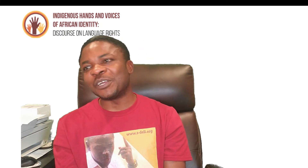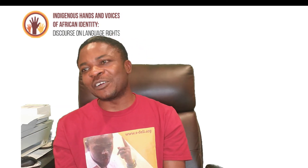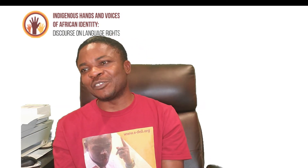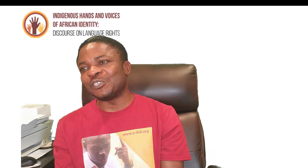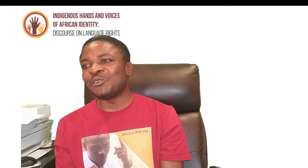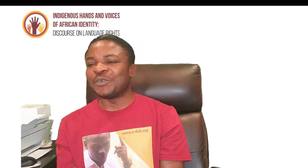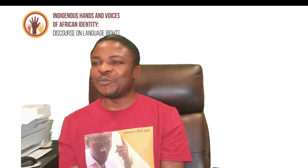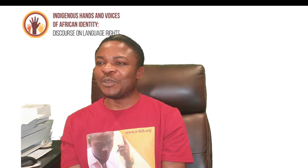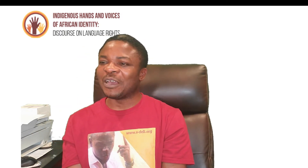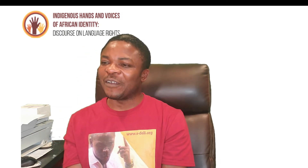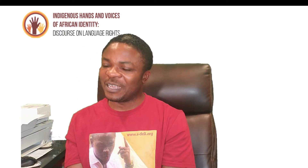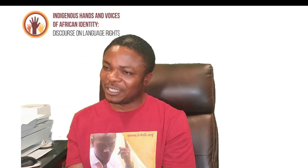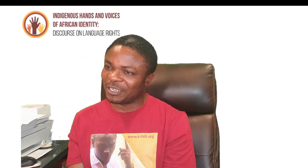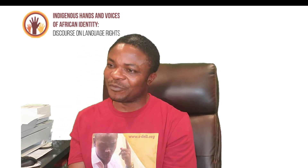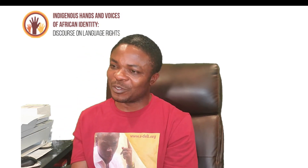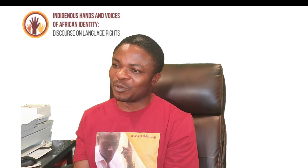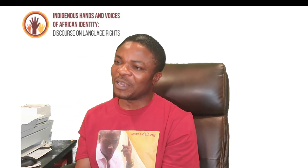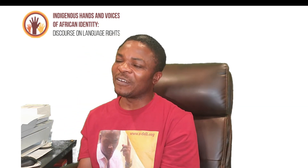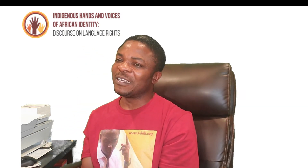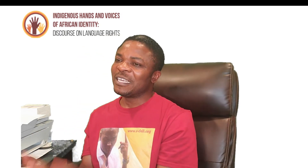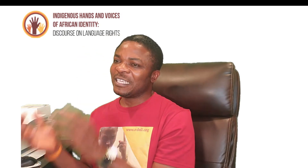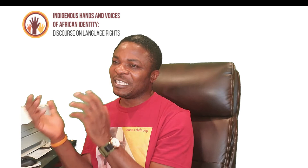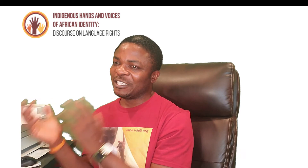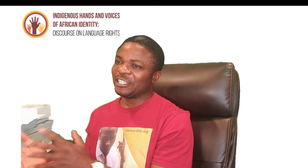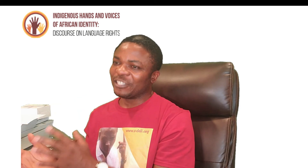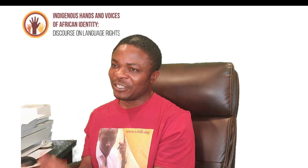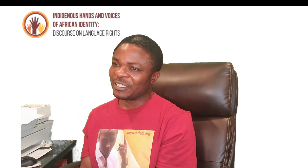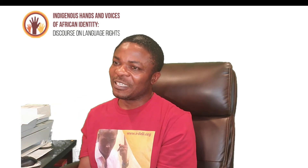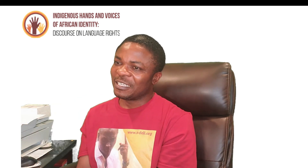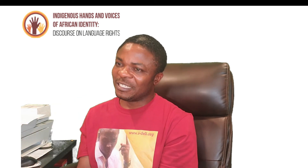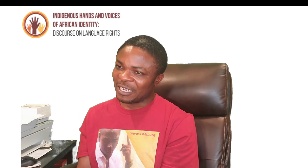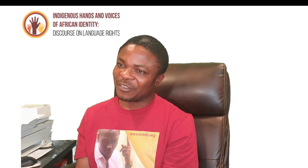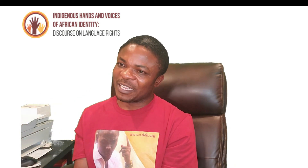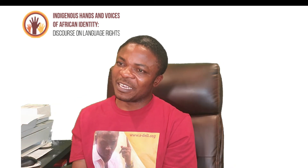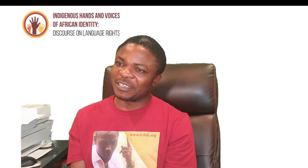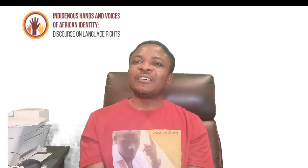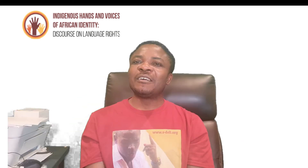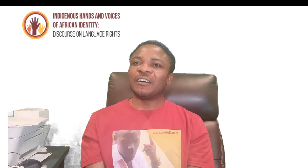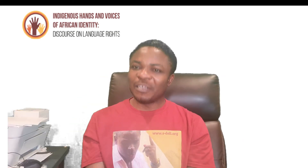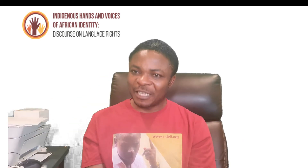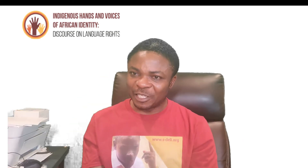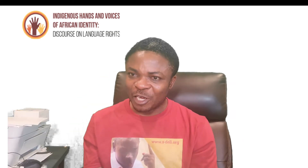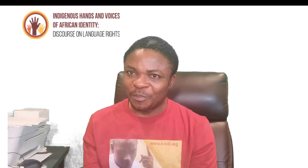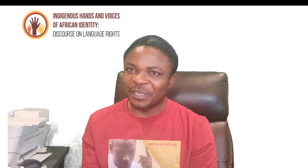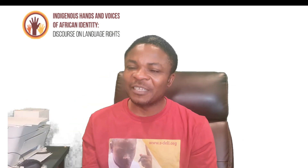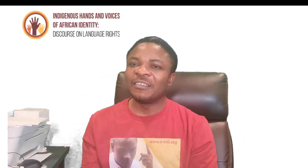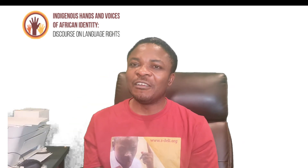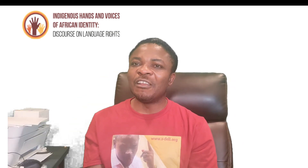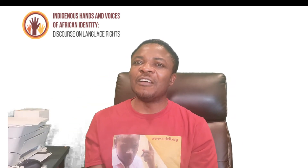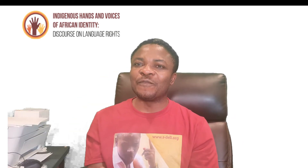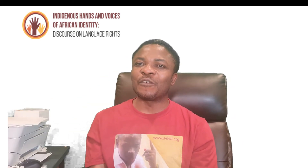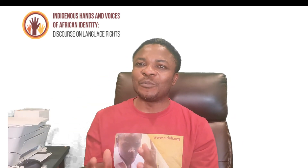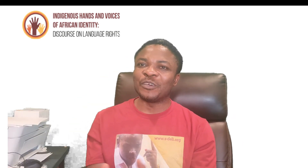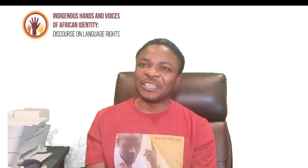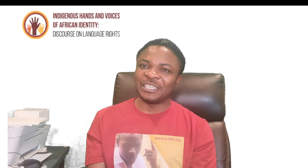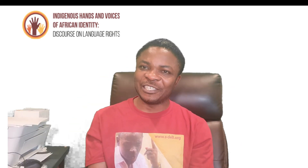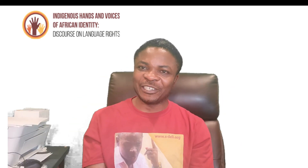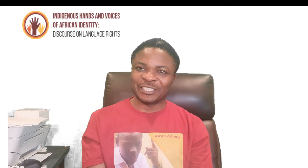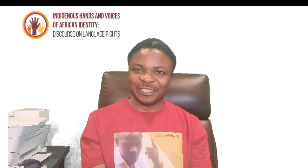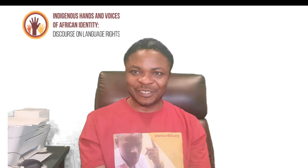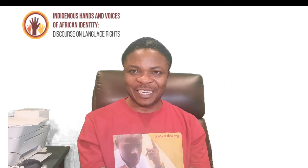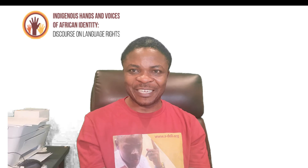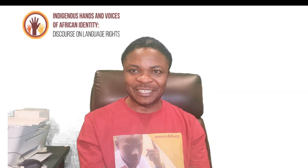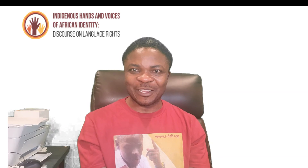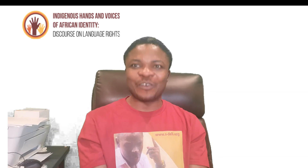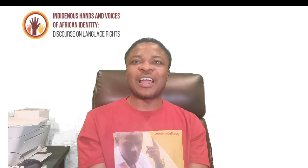we will be continuing with our interviews with our indigenous deaf signers on the topic learn from your